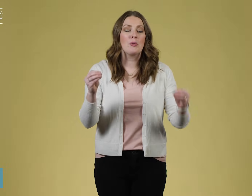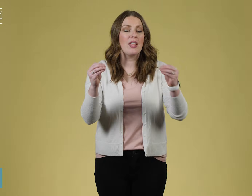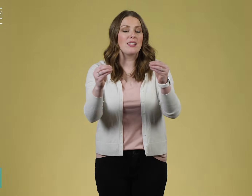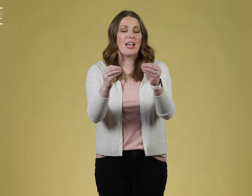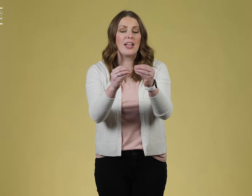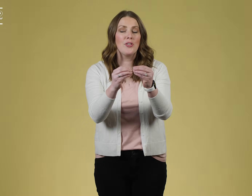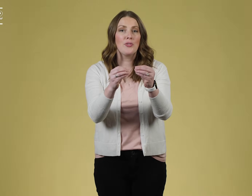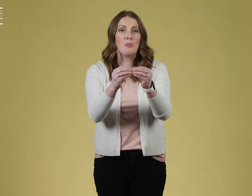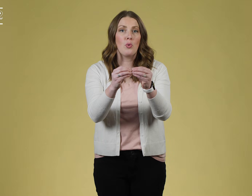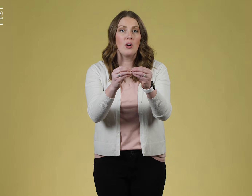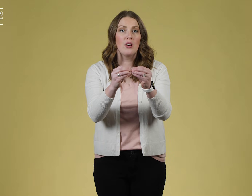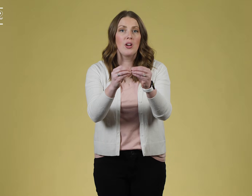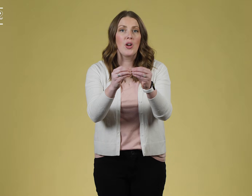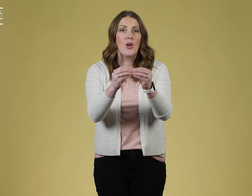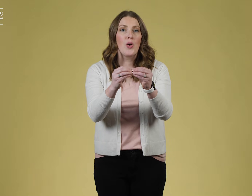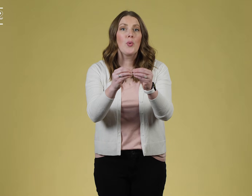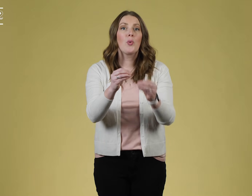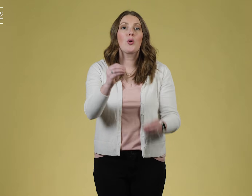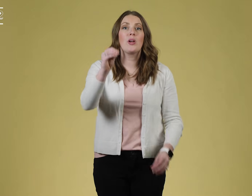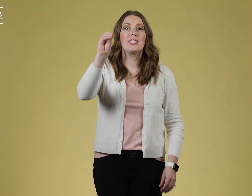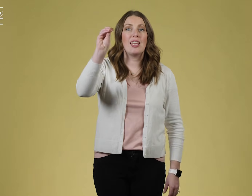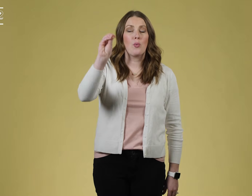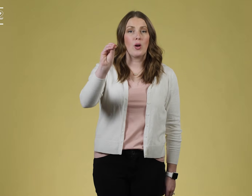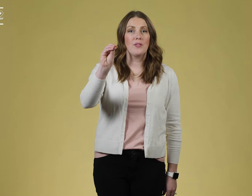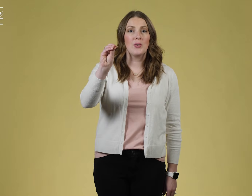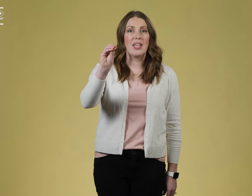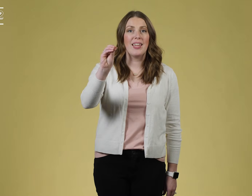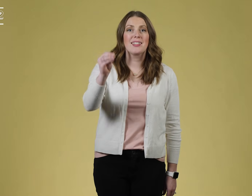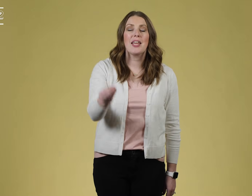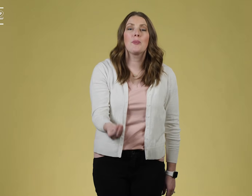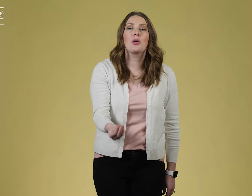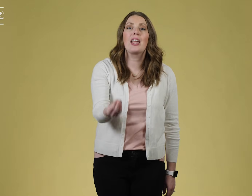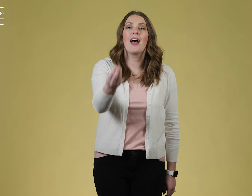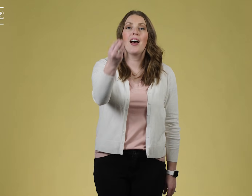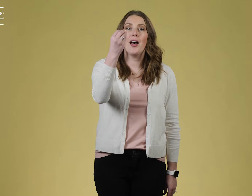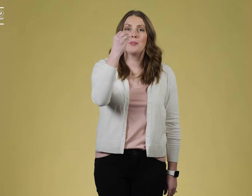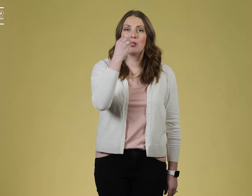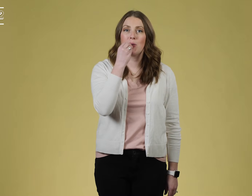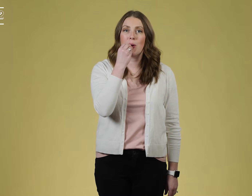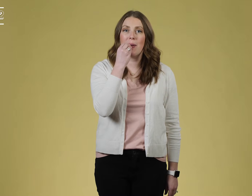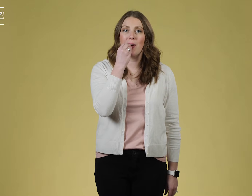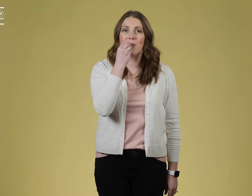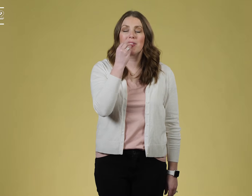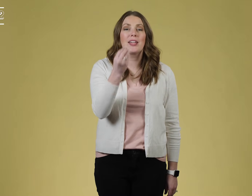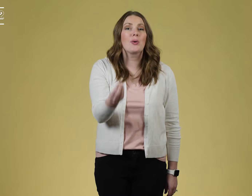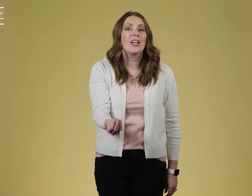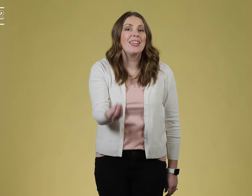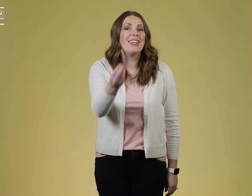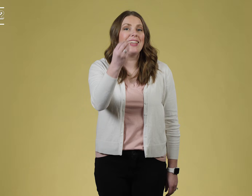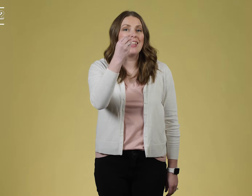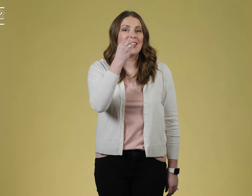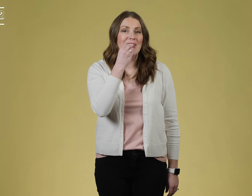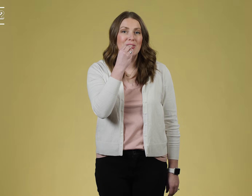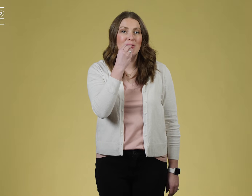that sign for more? We're going to take one of those hands and bring it up to our mouth like we're eating the